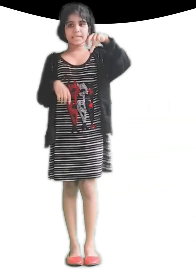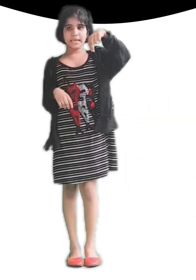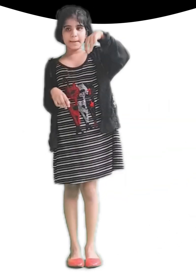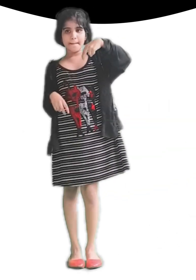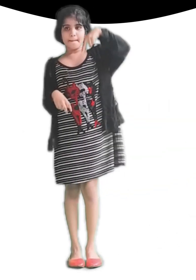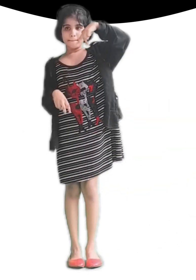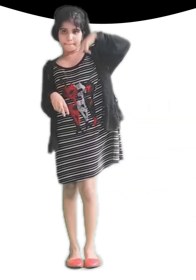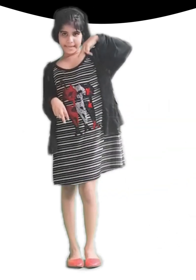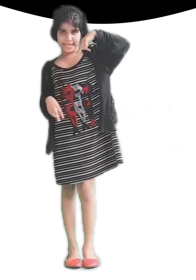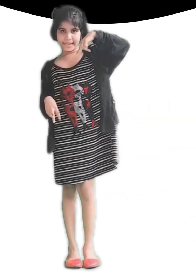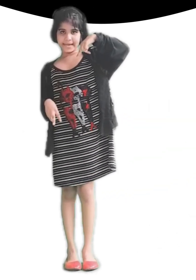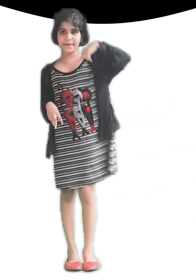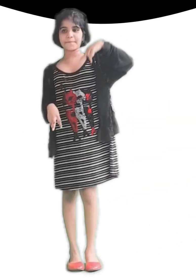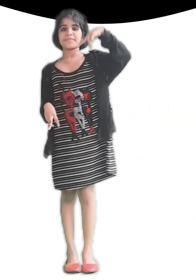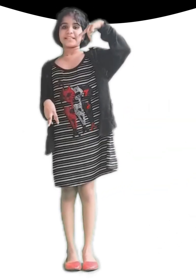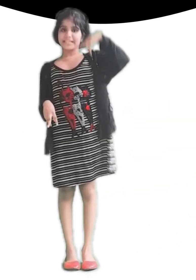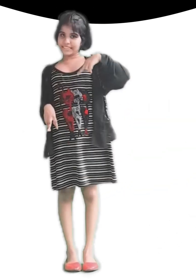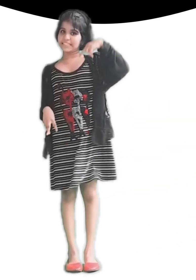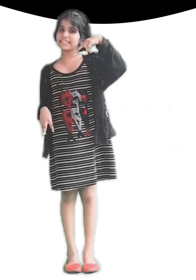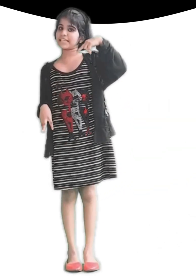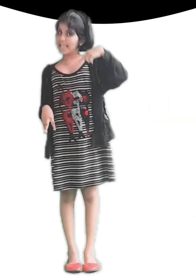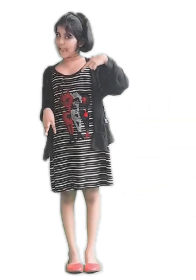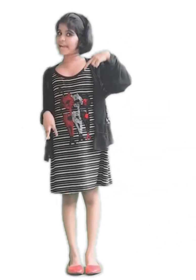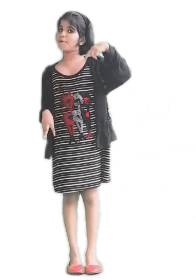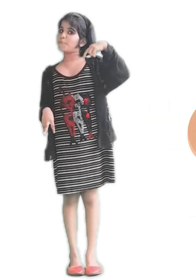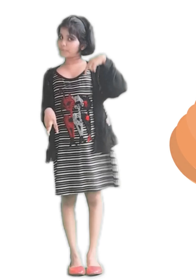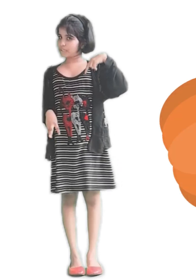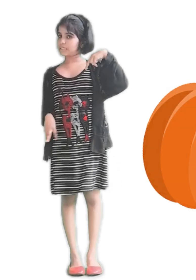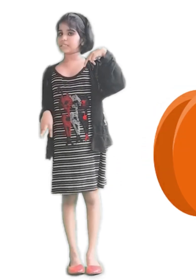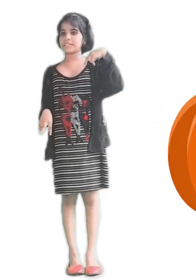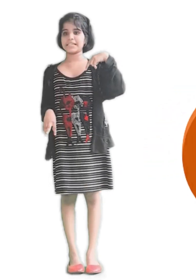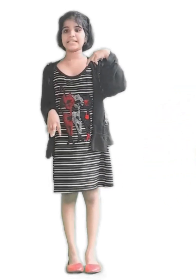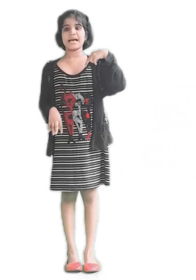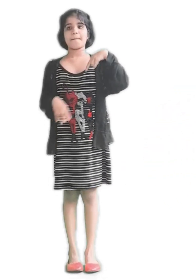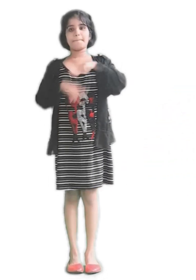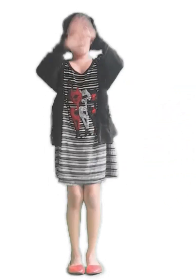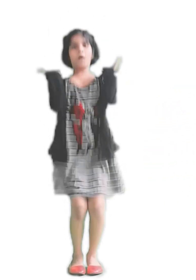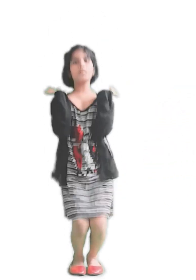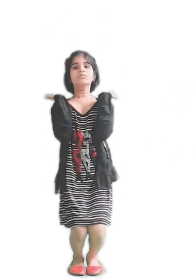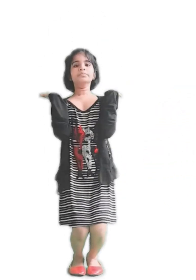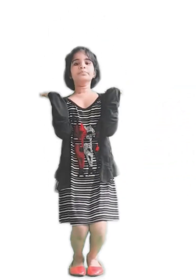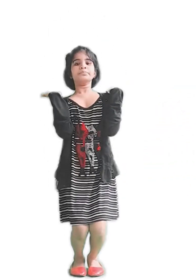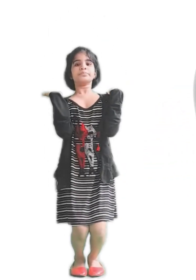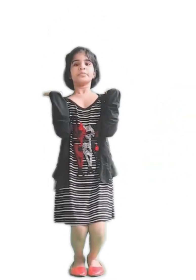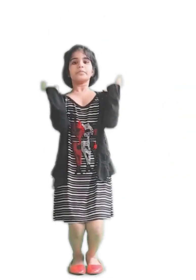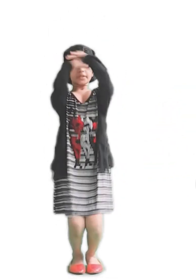P, this is the letter P. P, P, pumpkin.